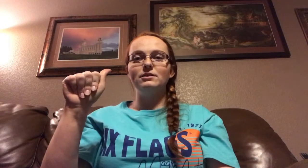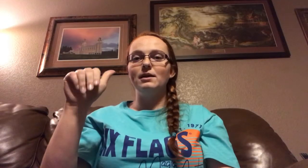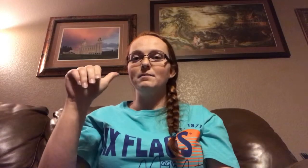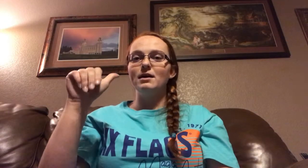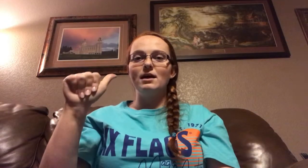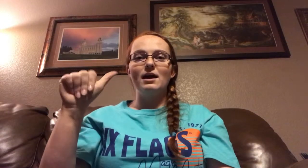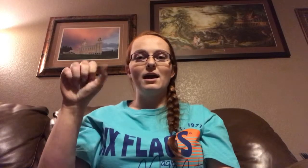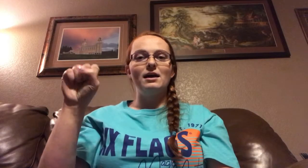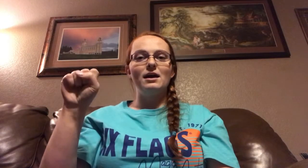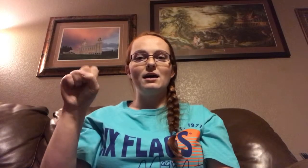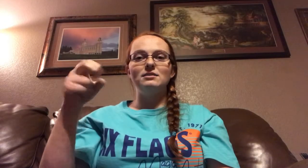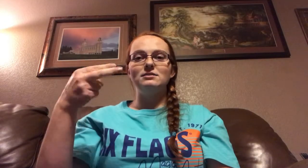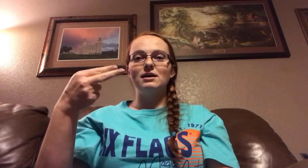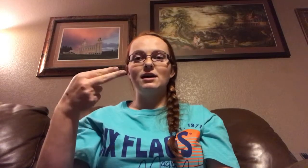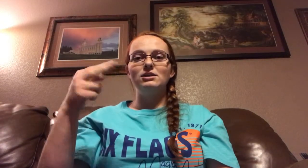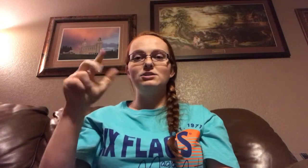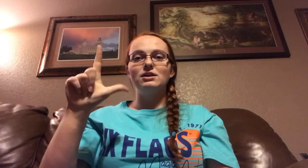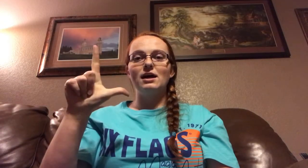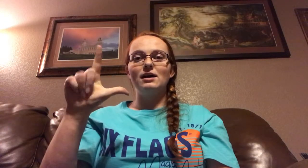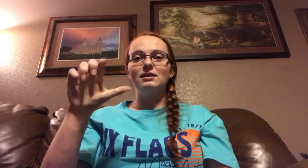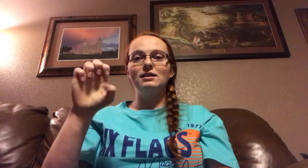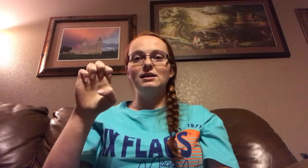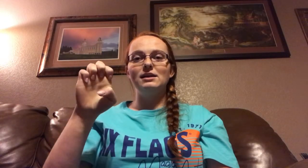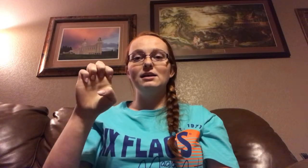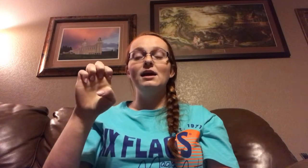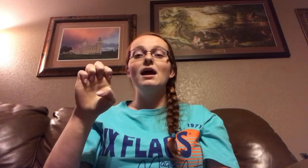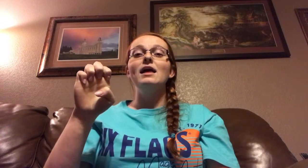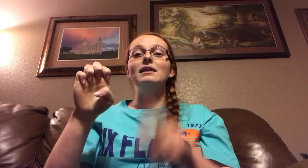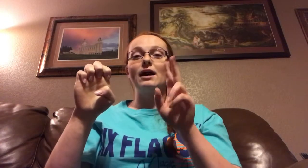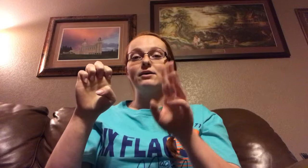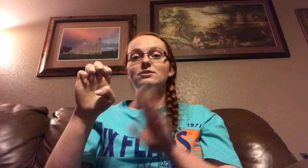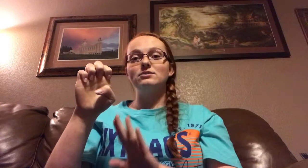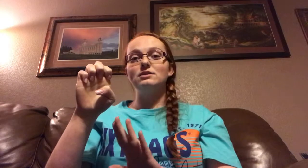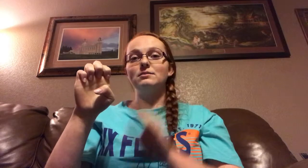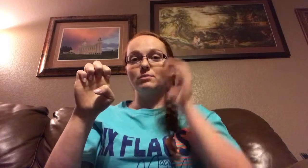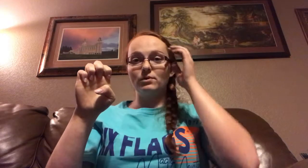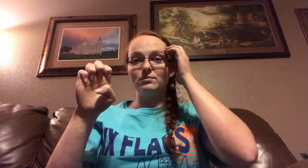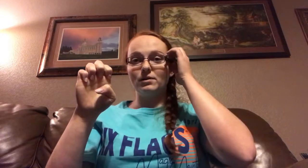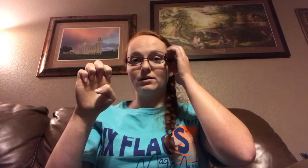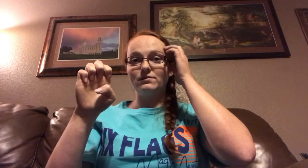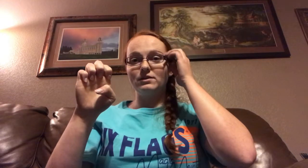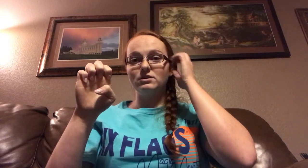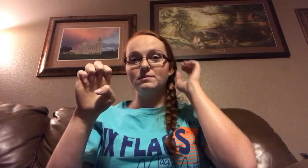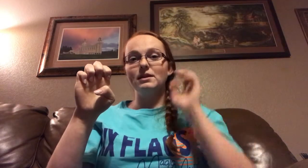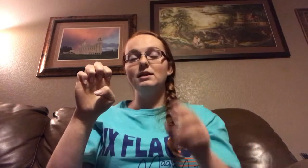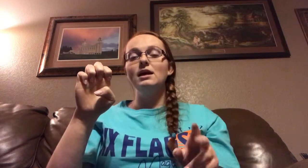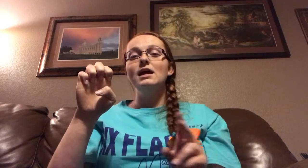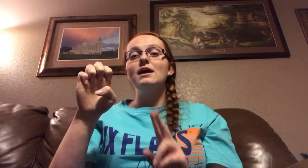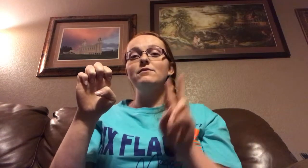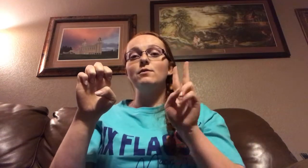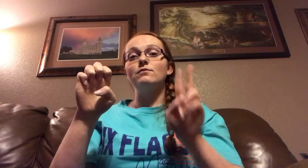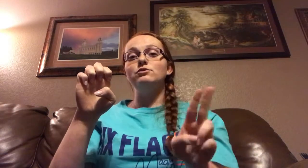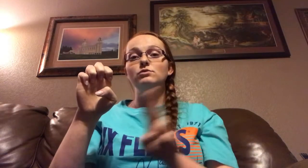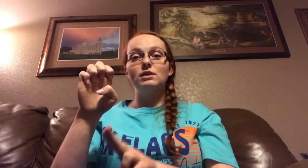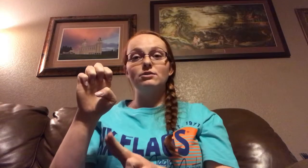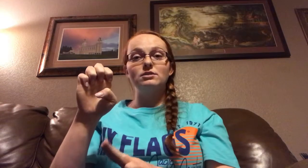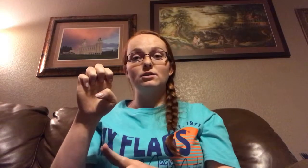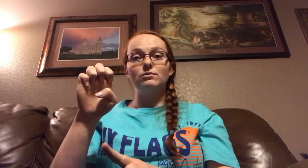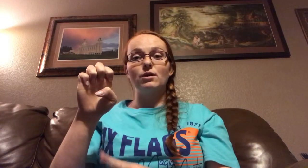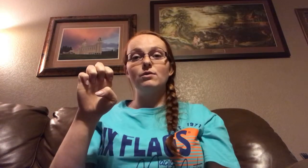name, ASHLE. Now here's an important part of finger spelling. If you have 2 letters in a row,